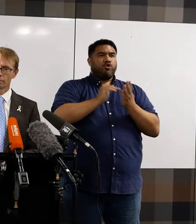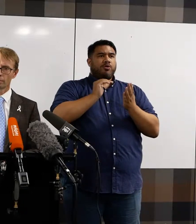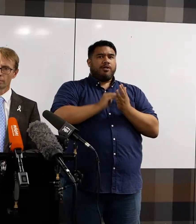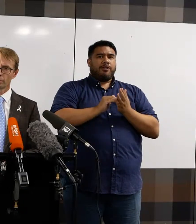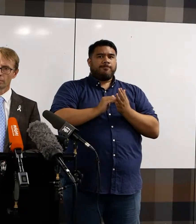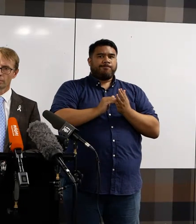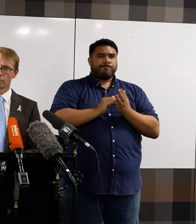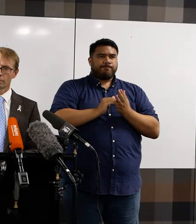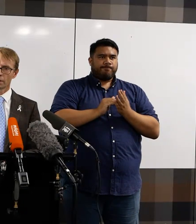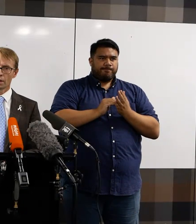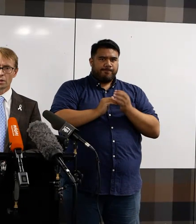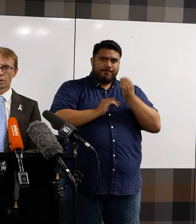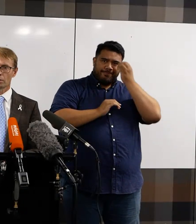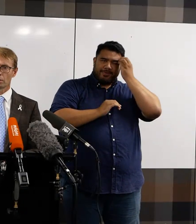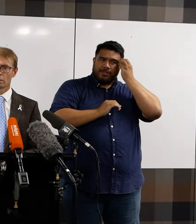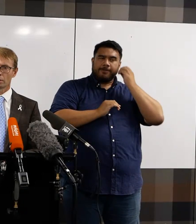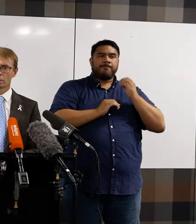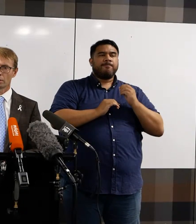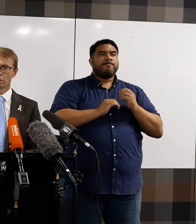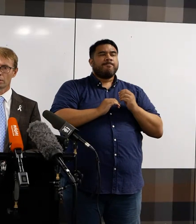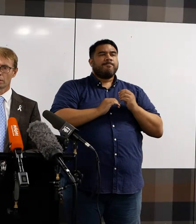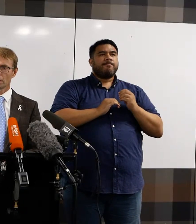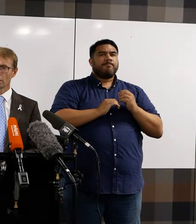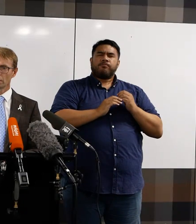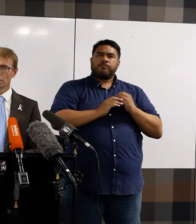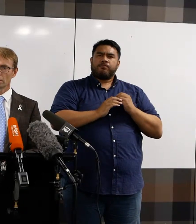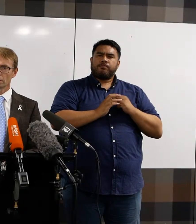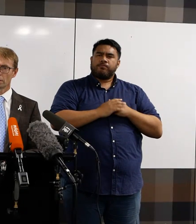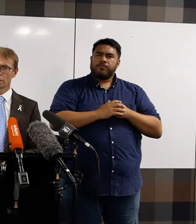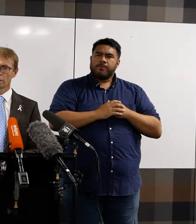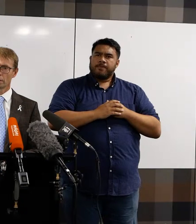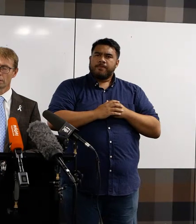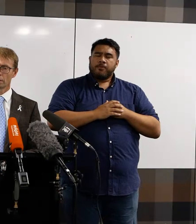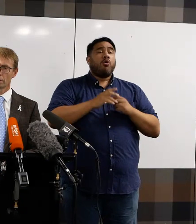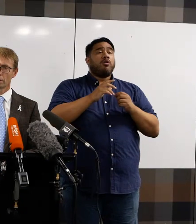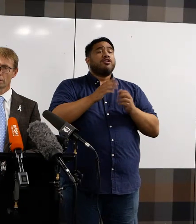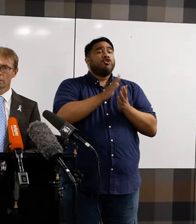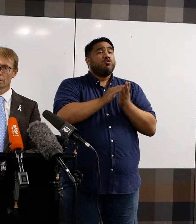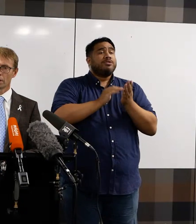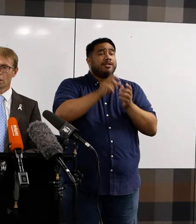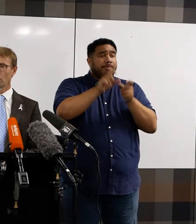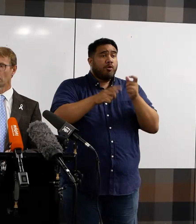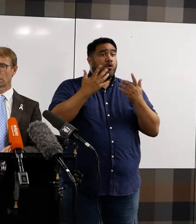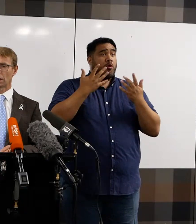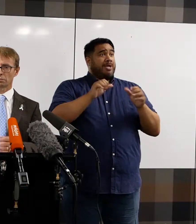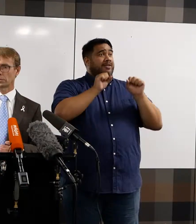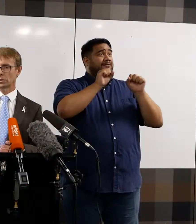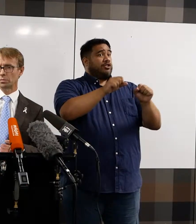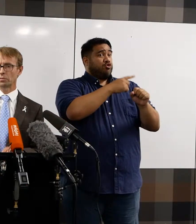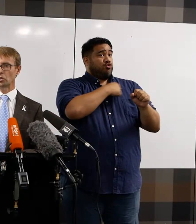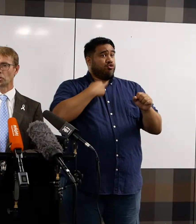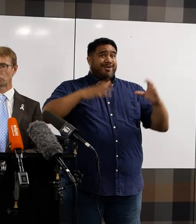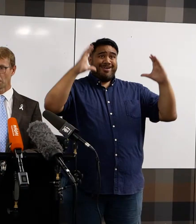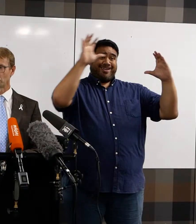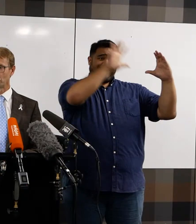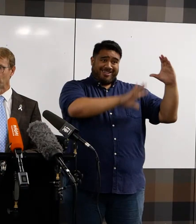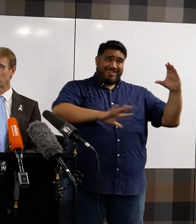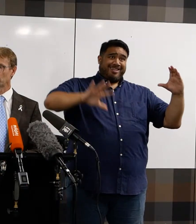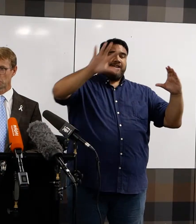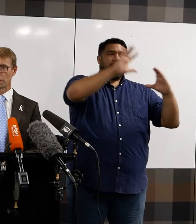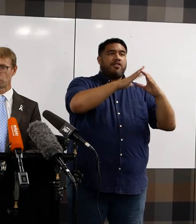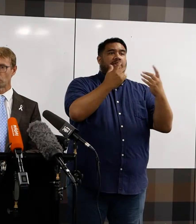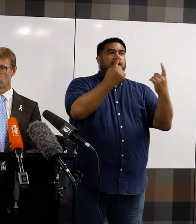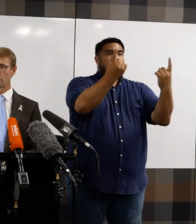then self-isolate? Or how does that work to get them securely to their home? Well, no change in